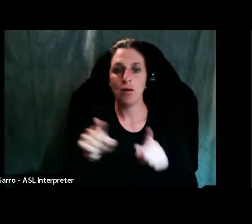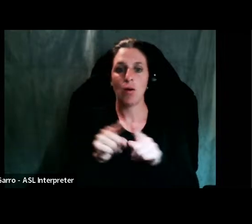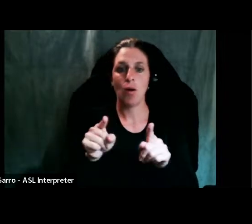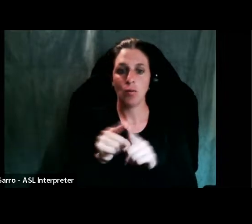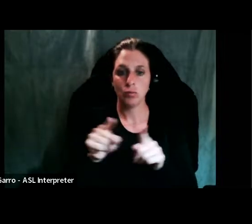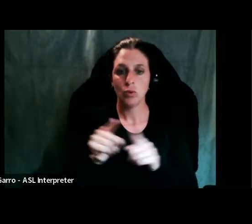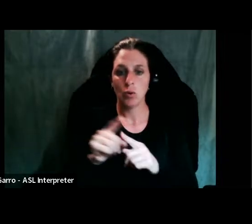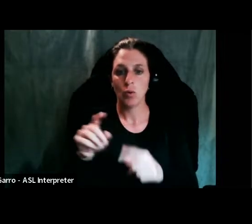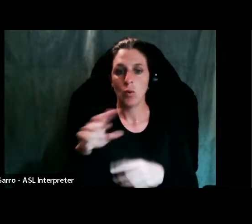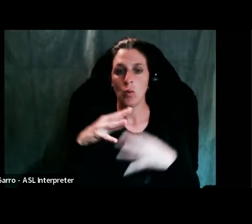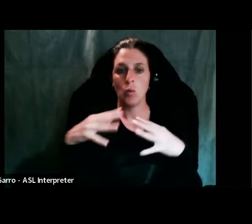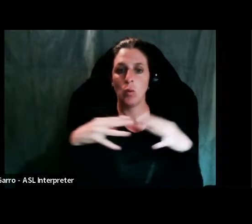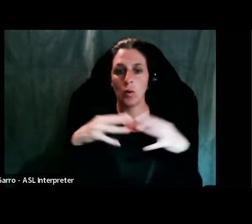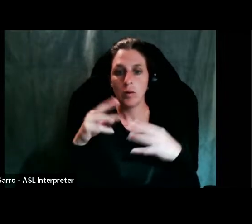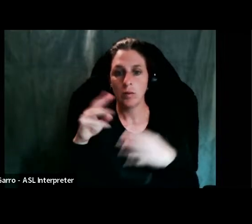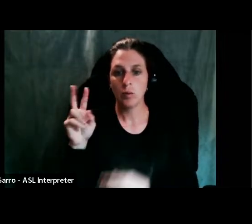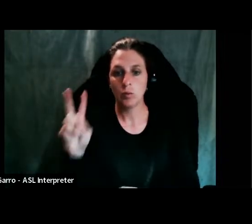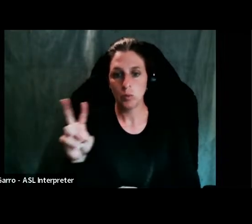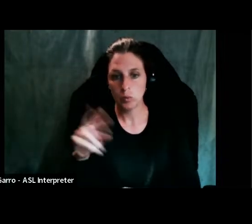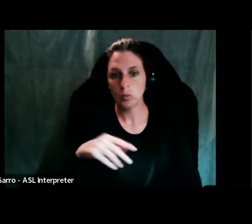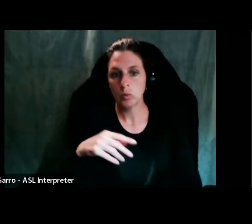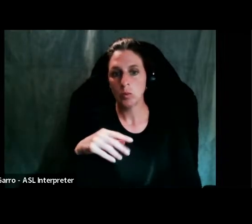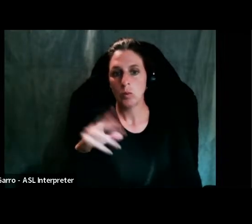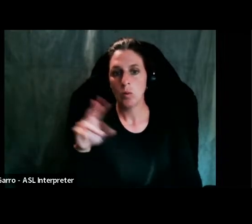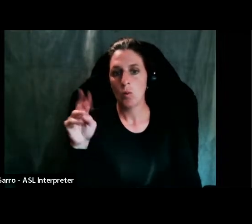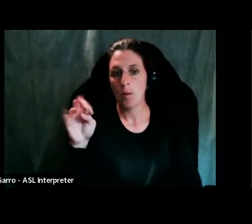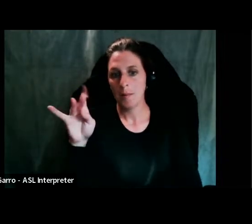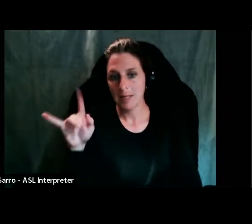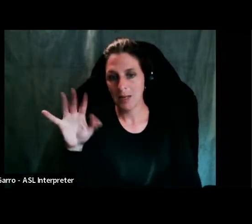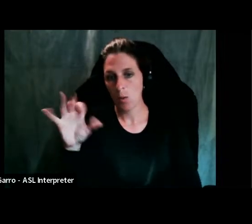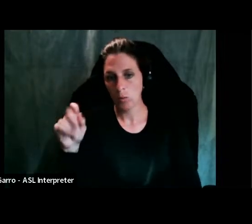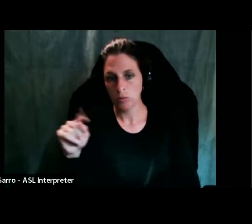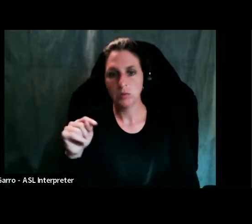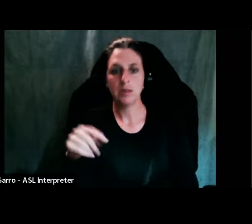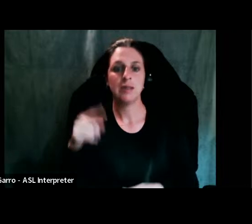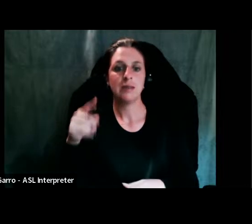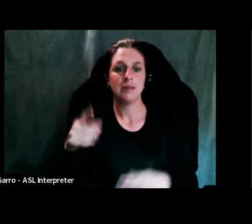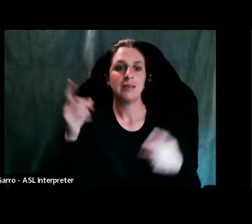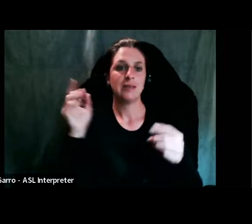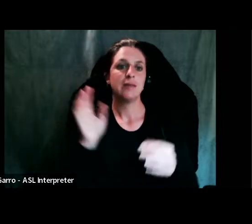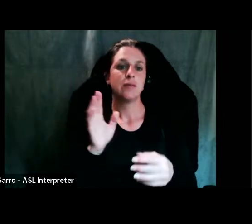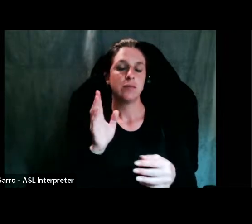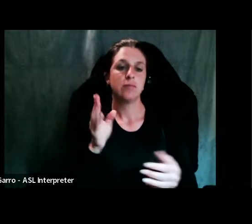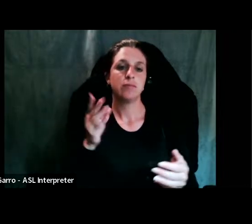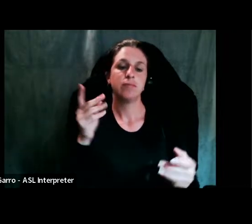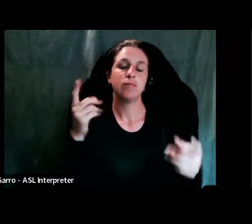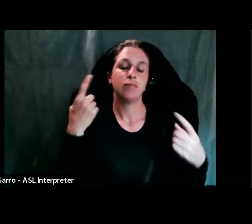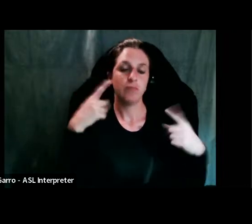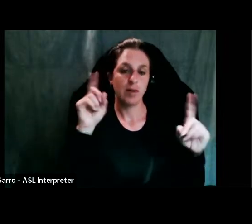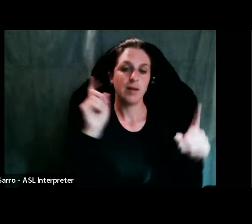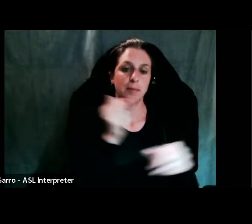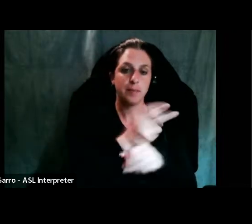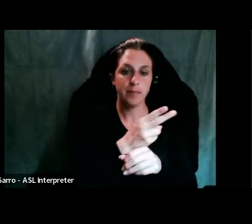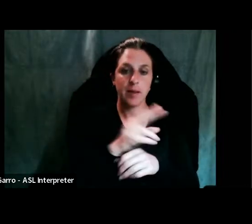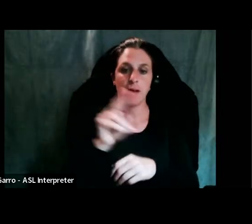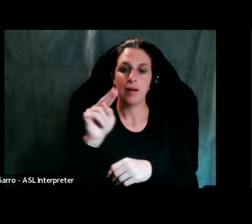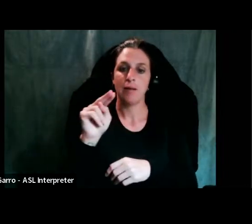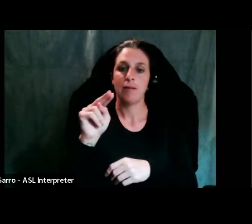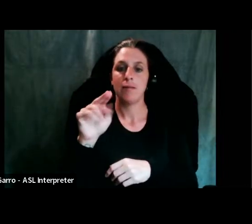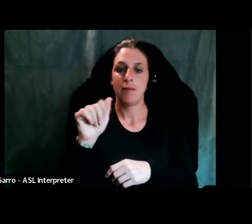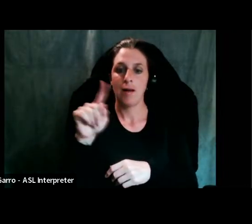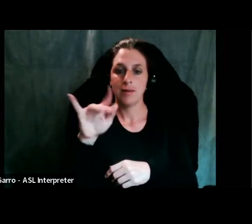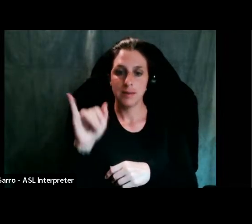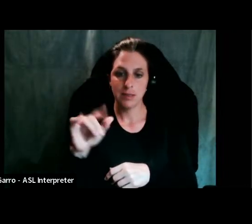event ultimately led to the liberation of Europe and the defeat of Nazi Germany and the end of World War II. And I've been on this big kick